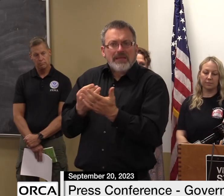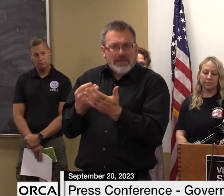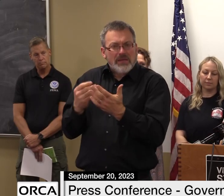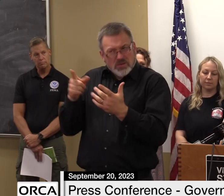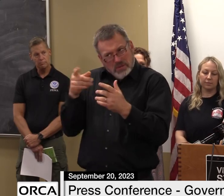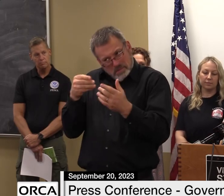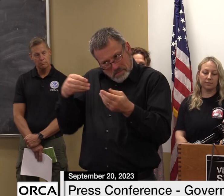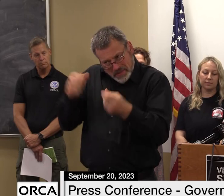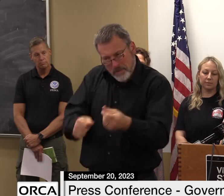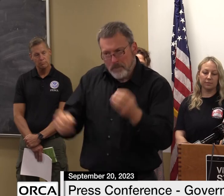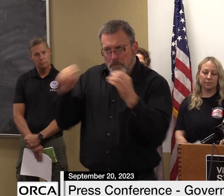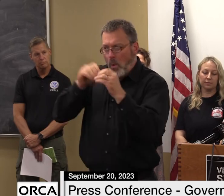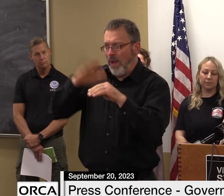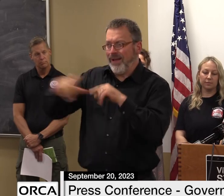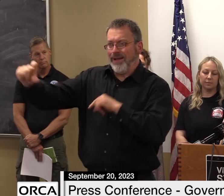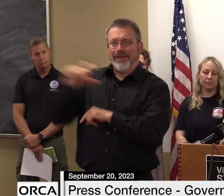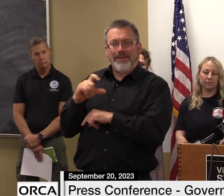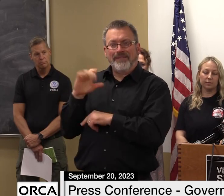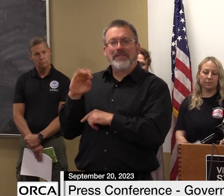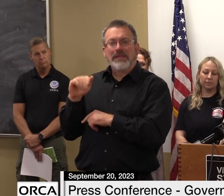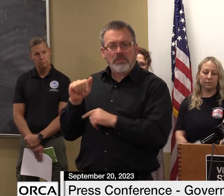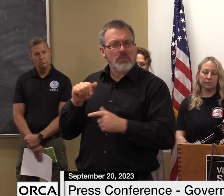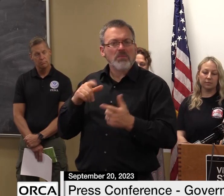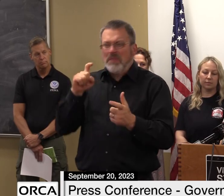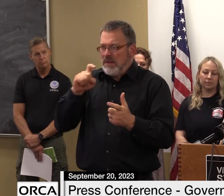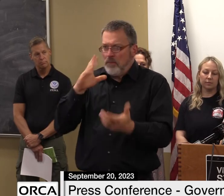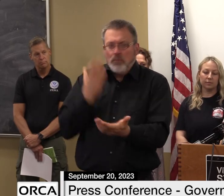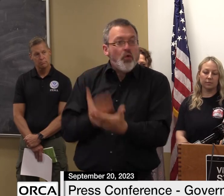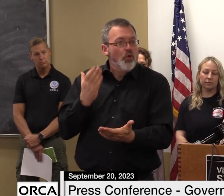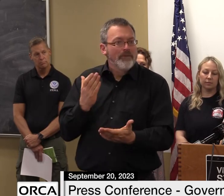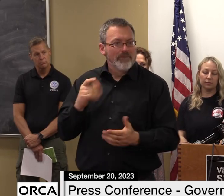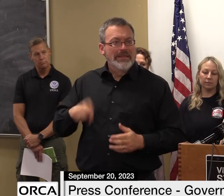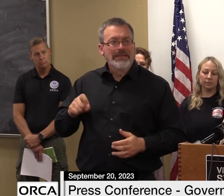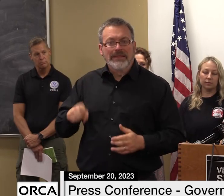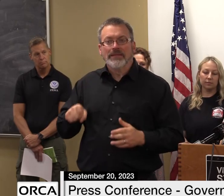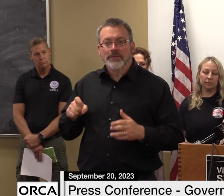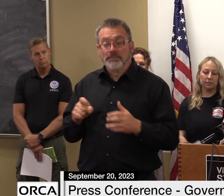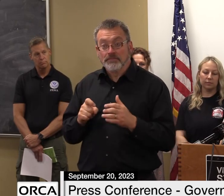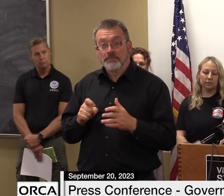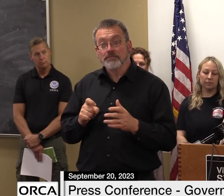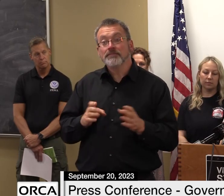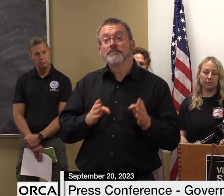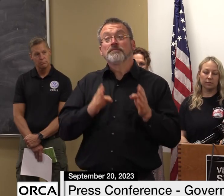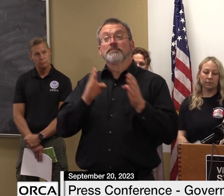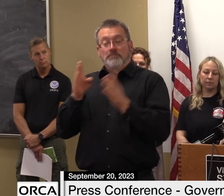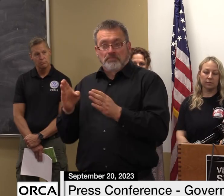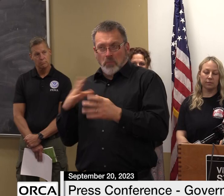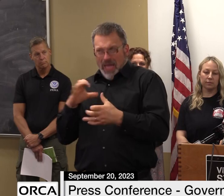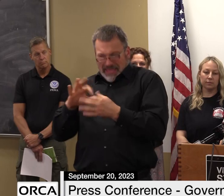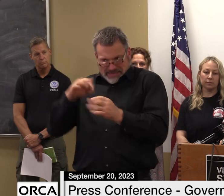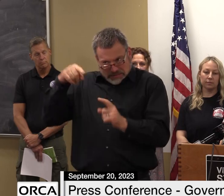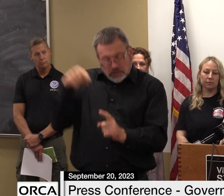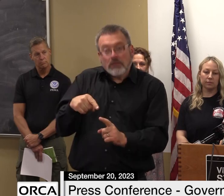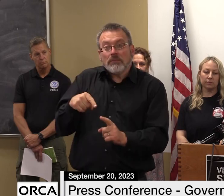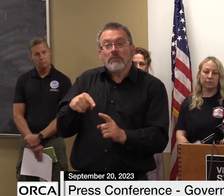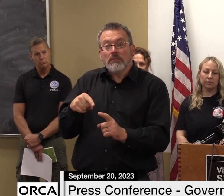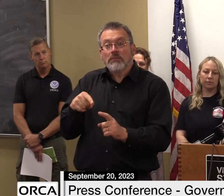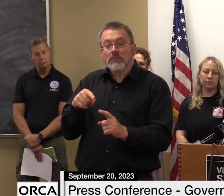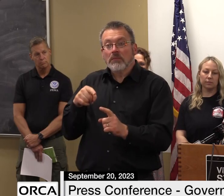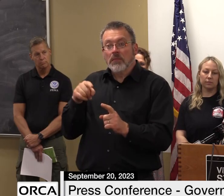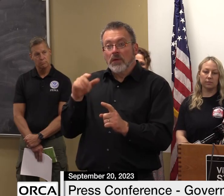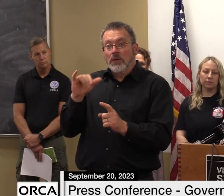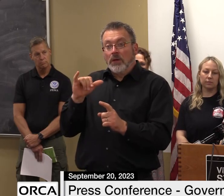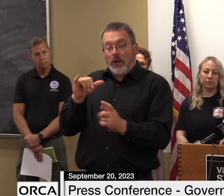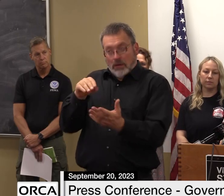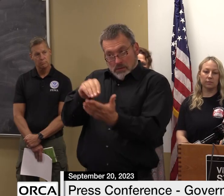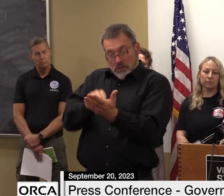the damage would take to repair. Tied into that, I would say if you applied for individual assistance and you received